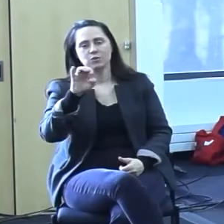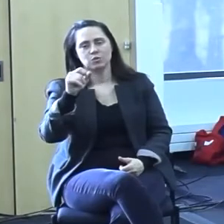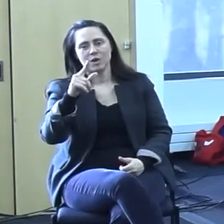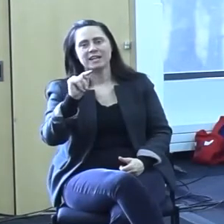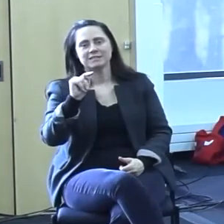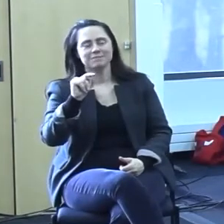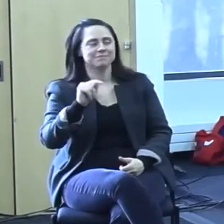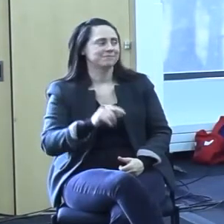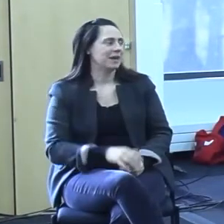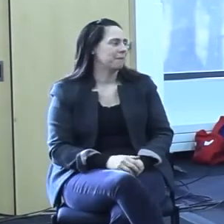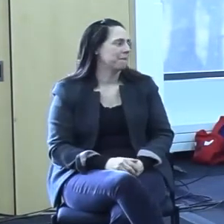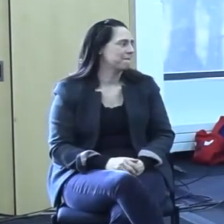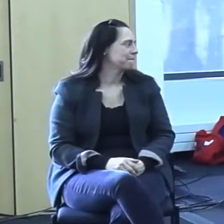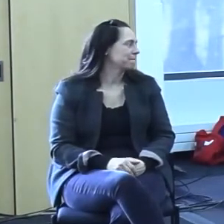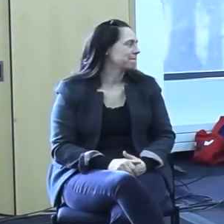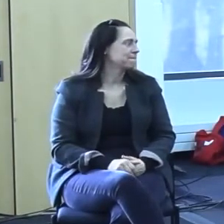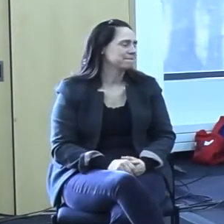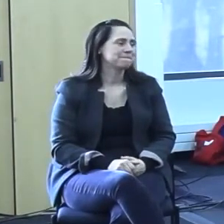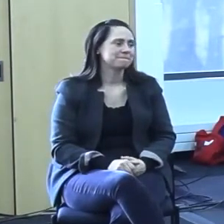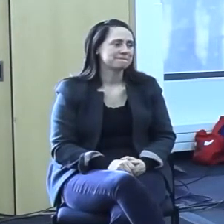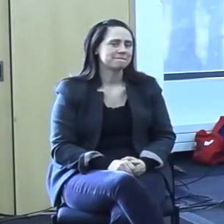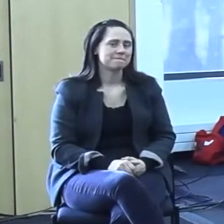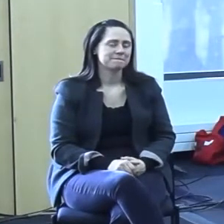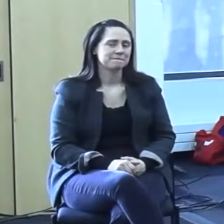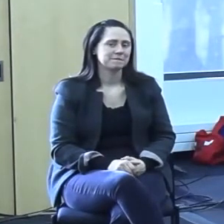It's amazing building.